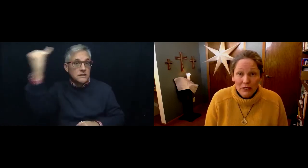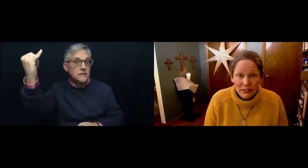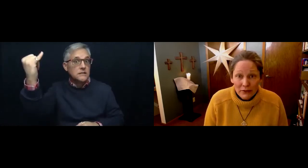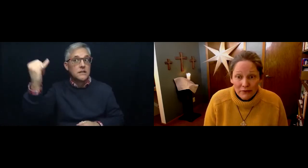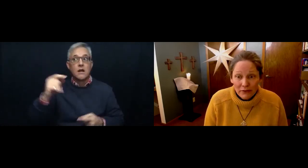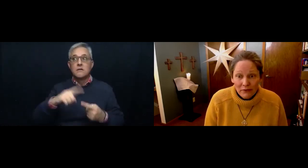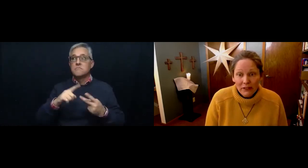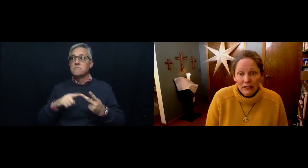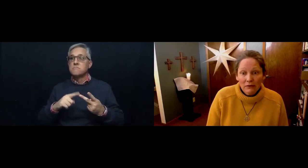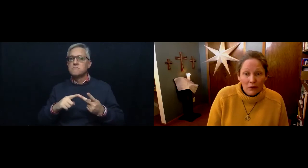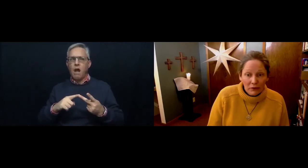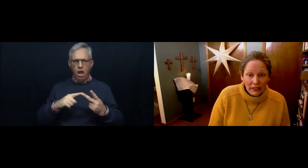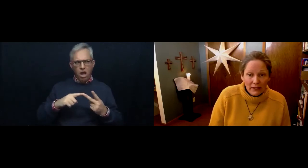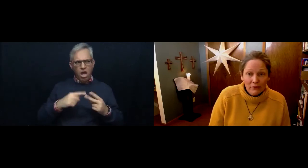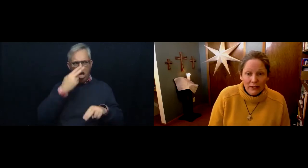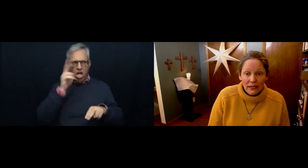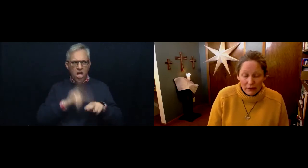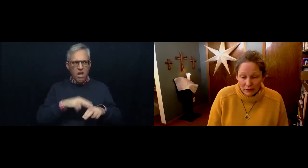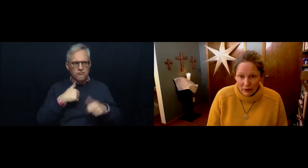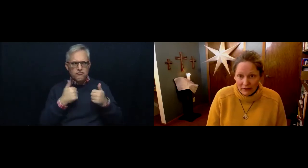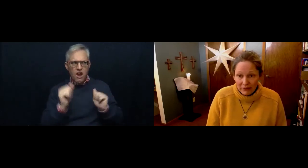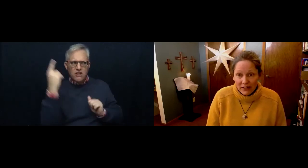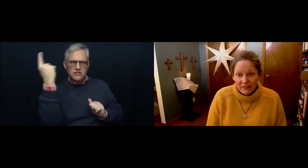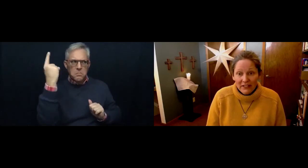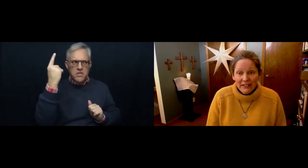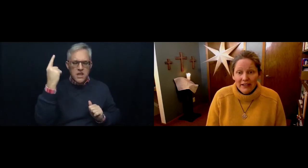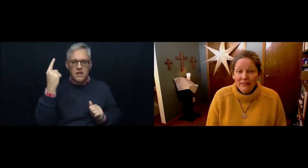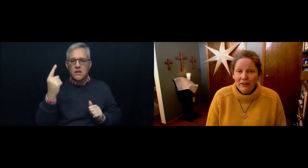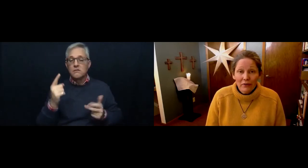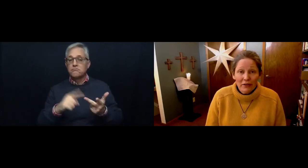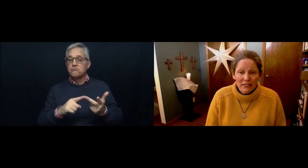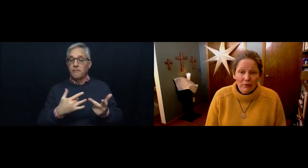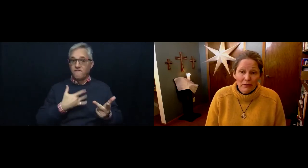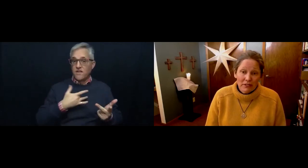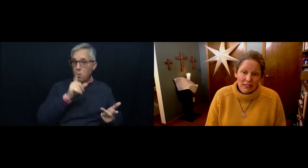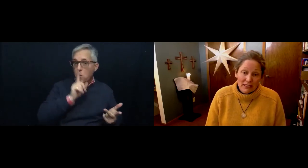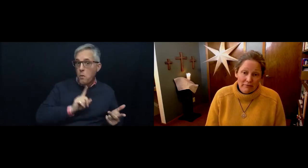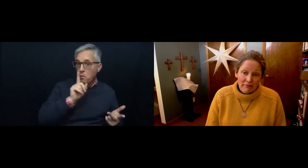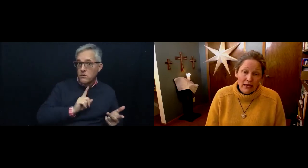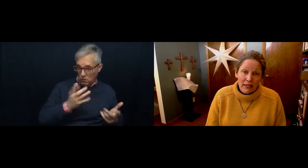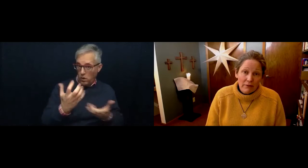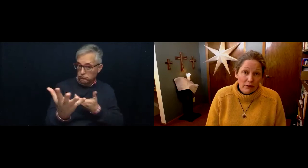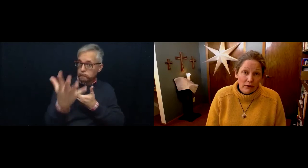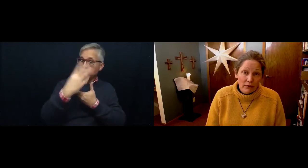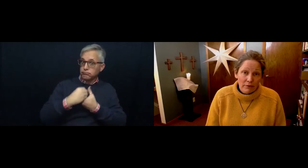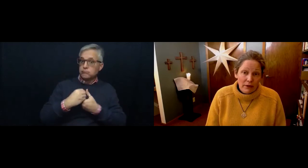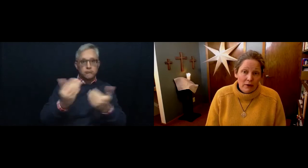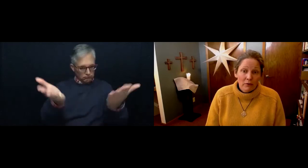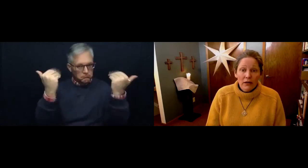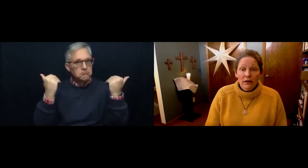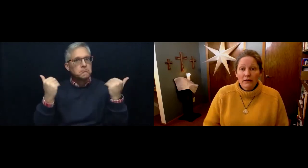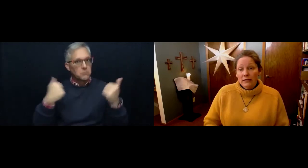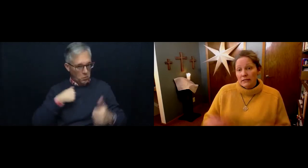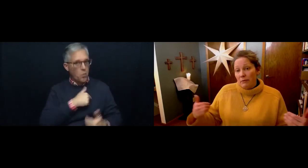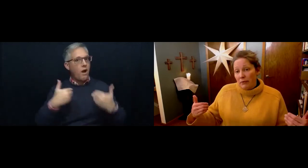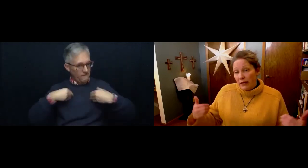you want to do, if you're feeling lonely and you want to get a little more involved, there are always opportunities. And even though